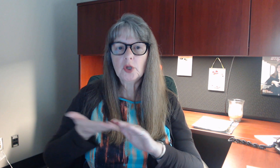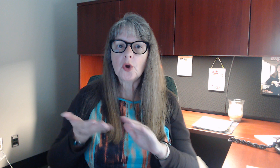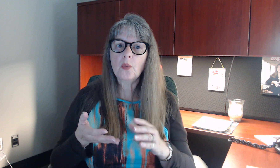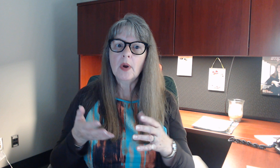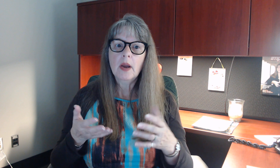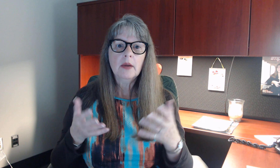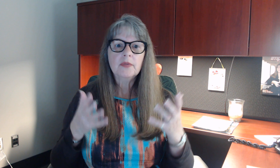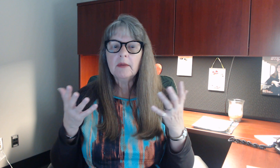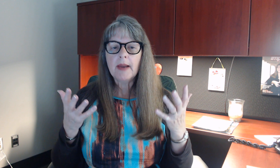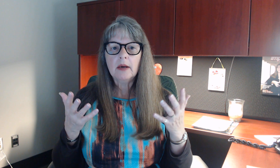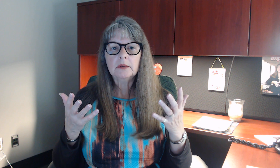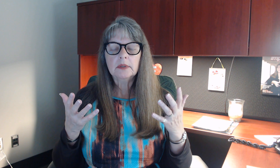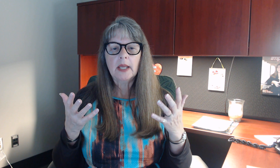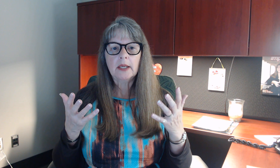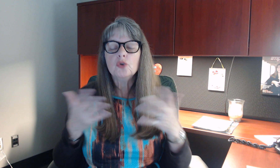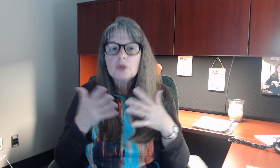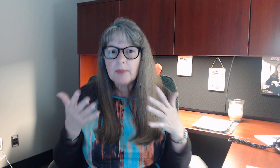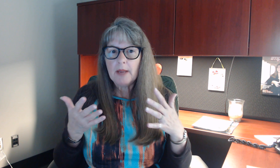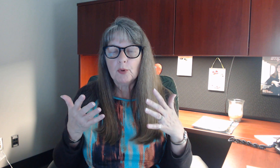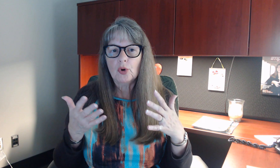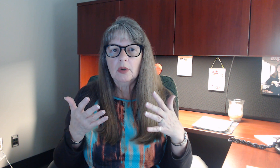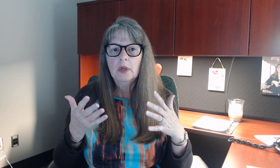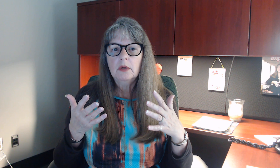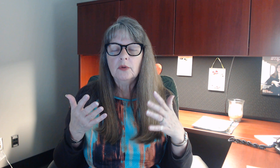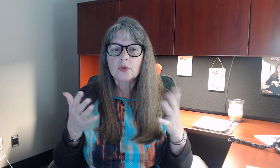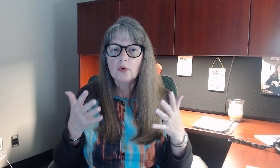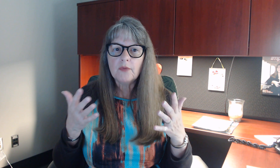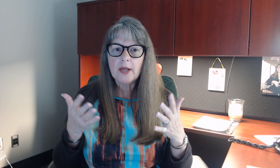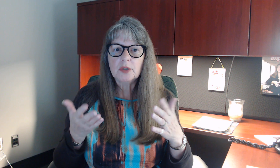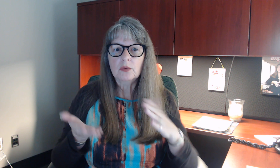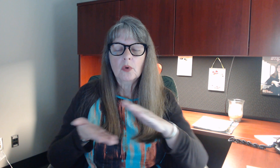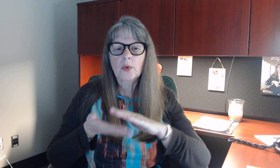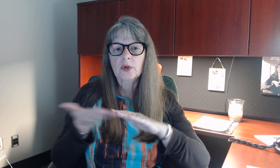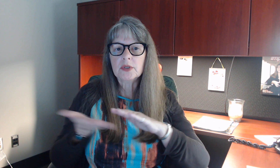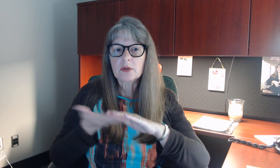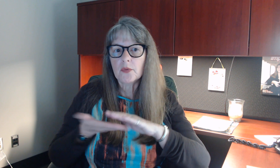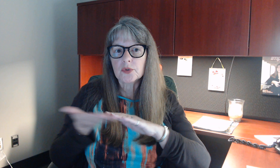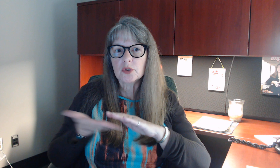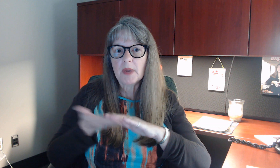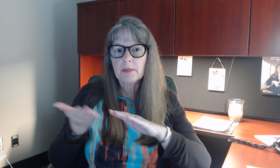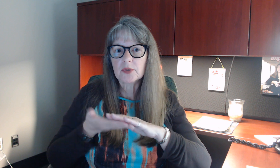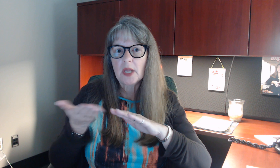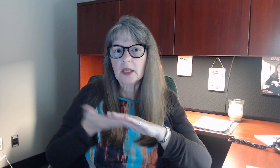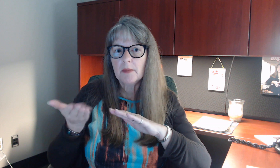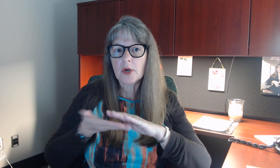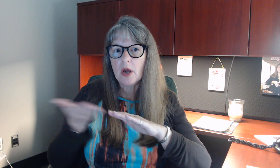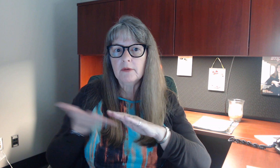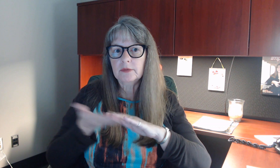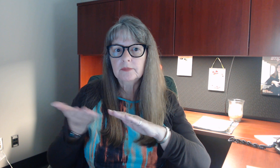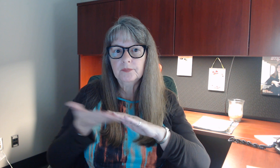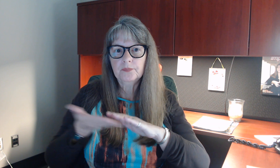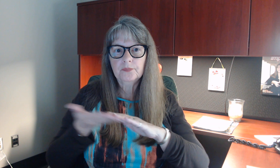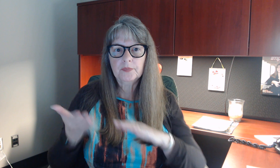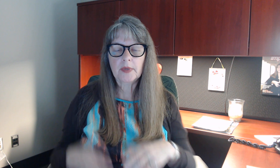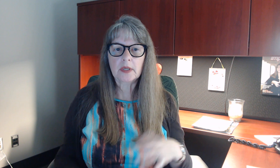know, think about like a newspaper, those old-fashioned where you see all those newspapers kind of coming off, like an